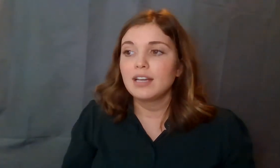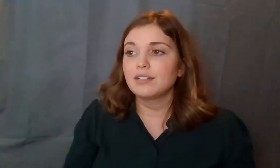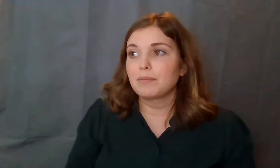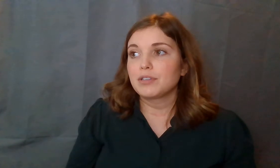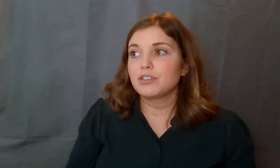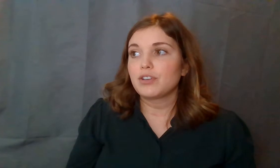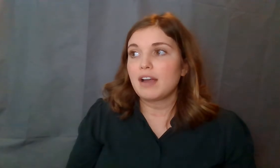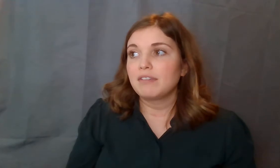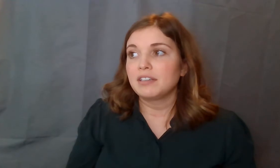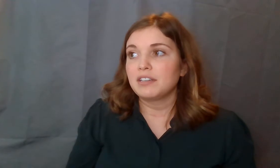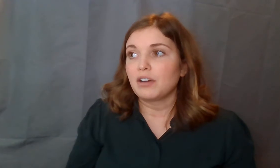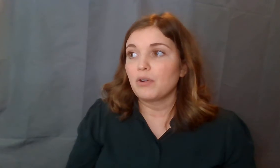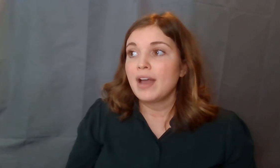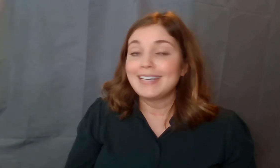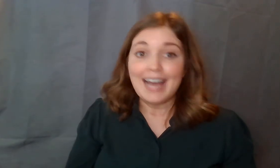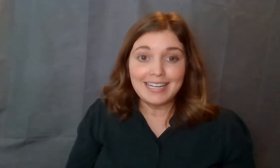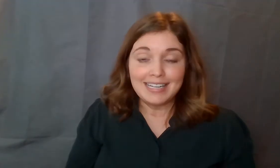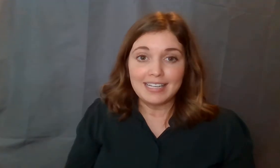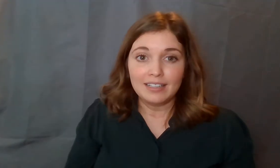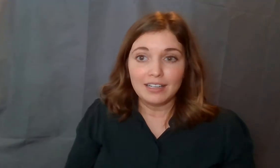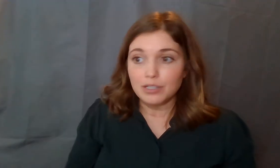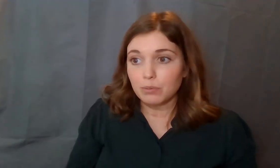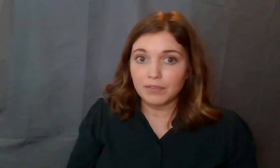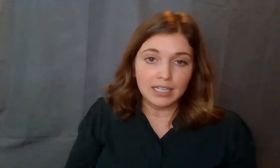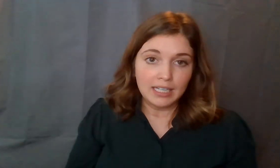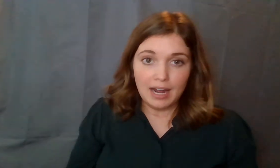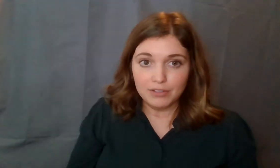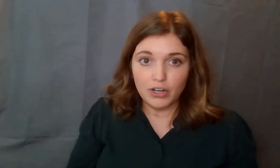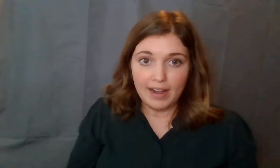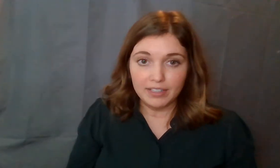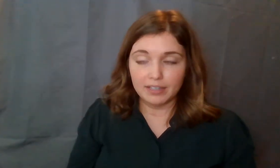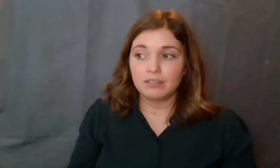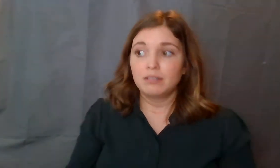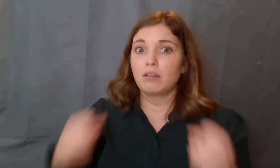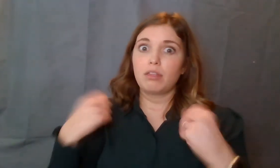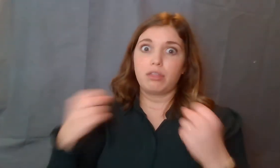and someone's driving, 90 and swerving in and out of traffic,